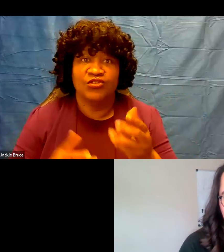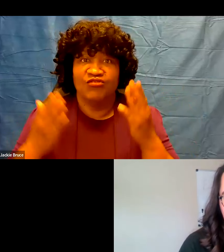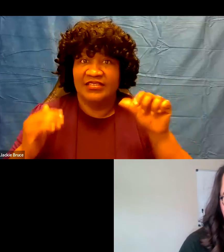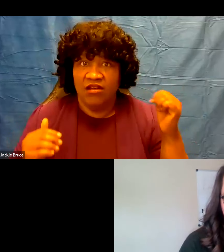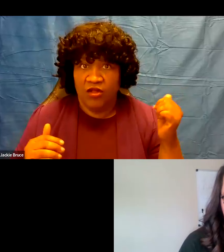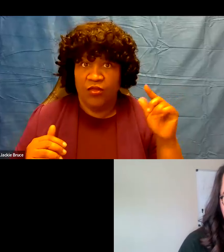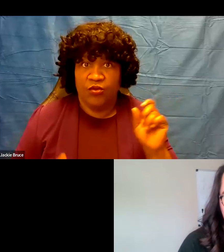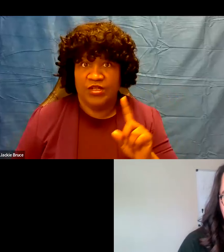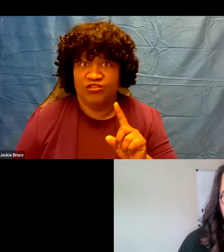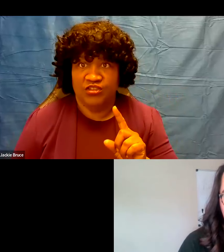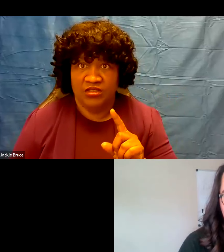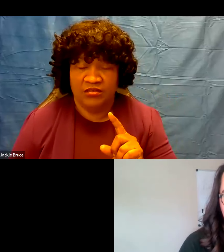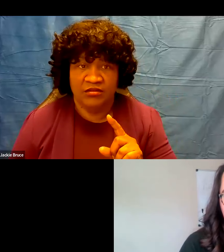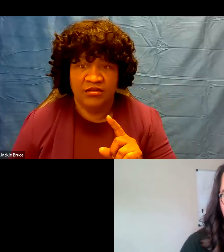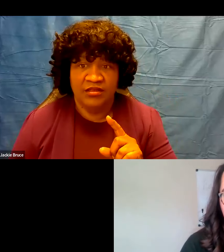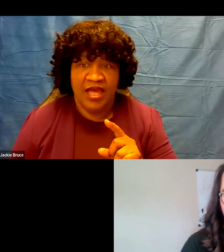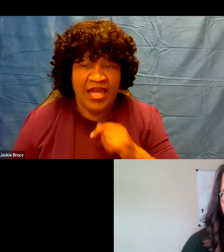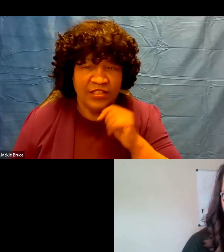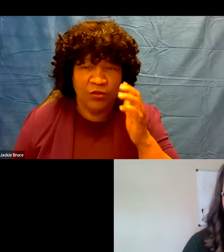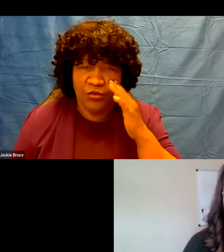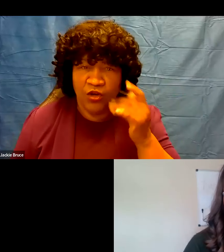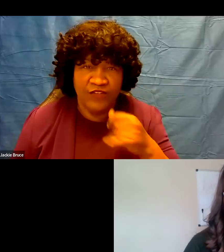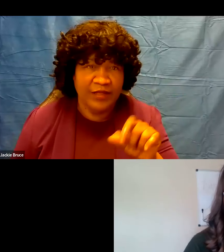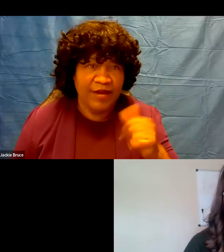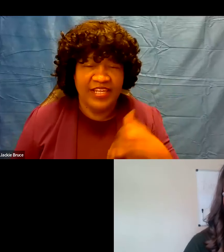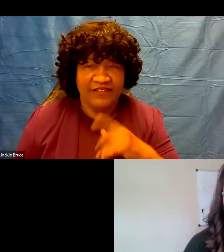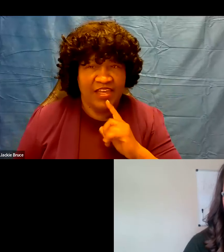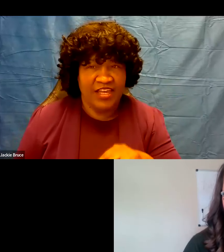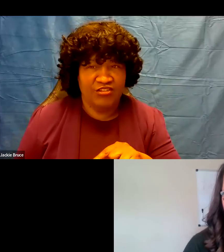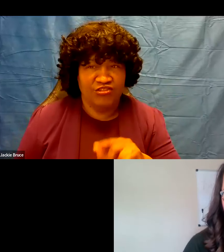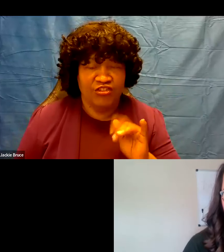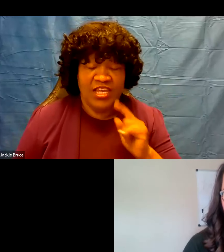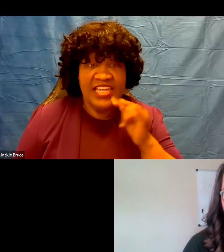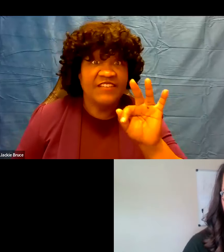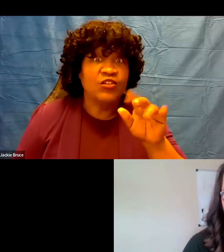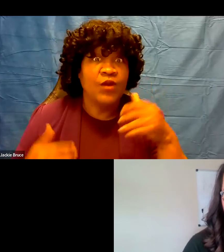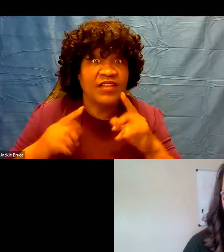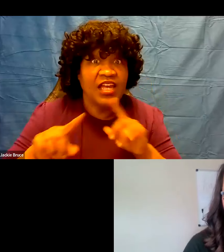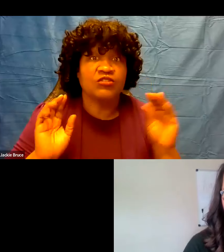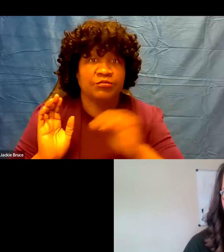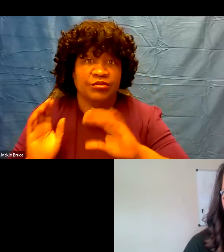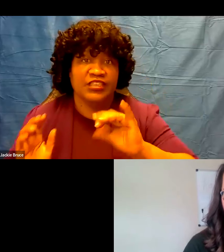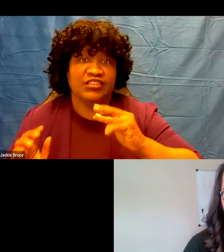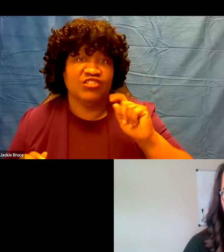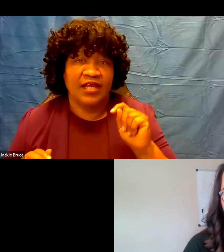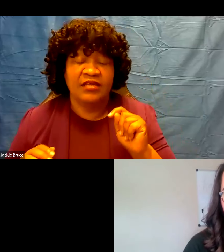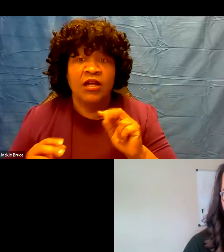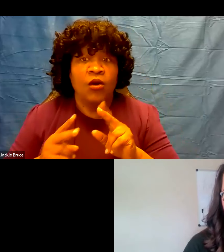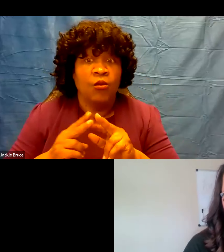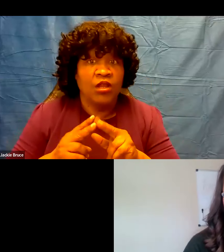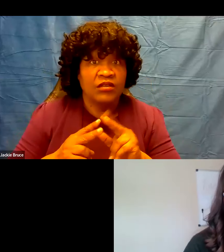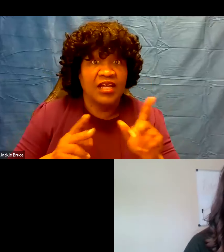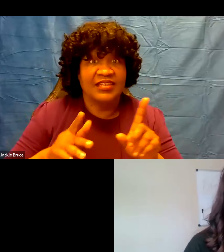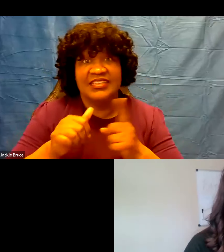another question. I don't know if anyone has the answer to this and they can put it in the chat about whether or not that